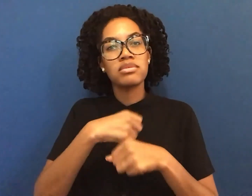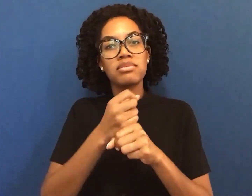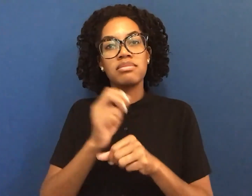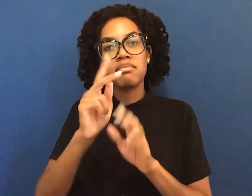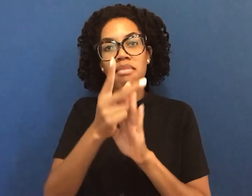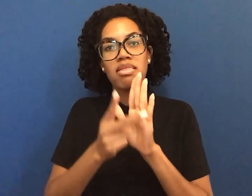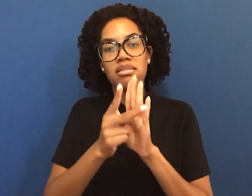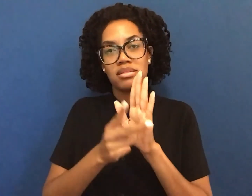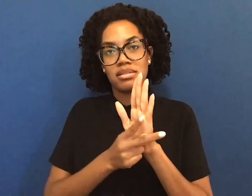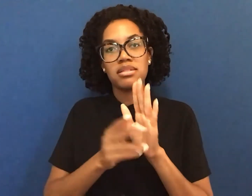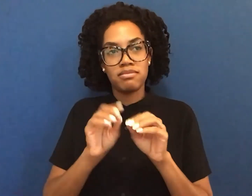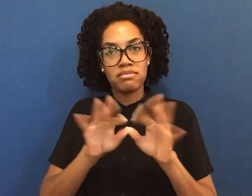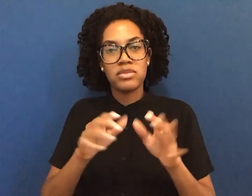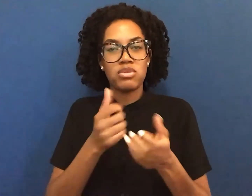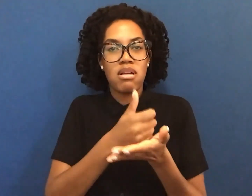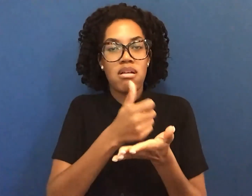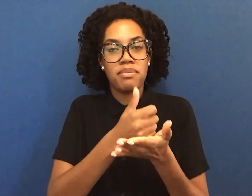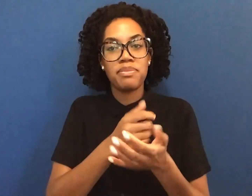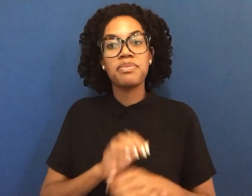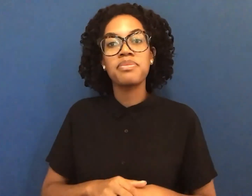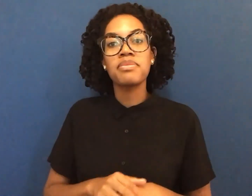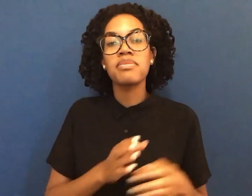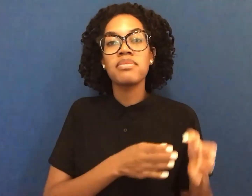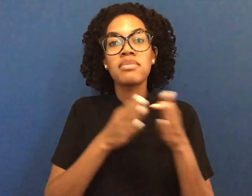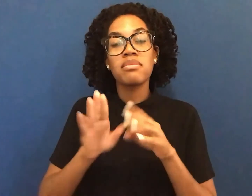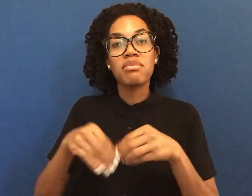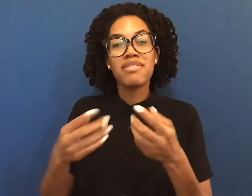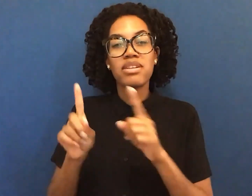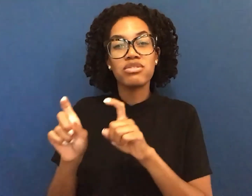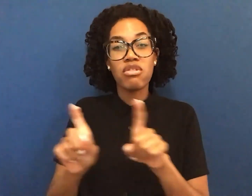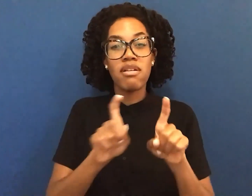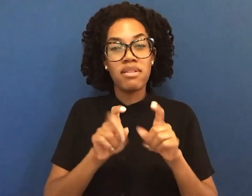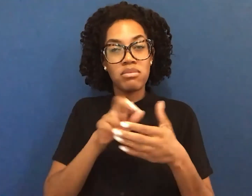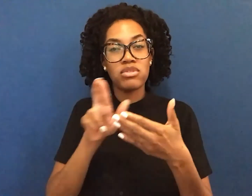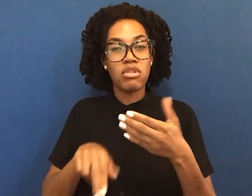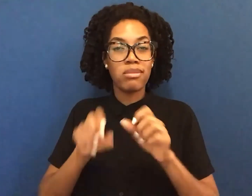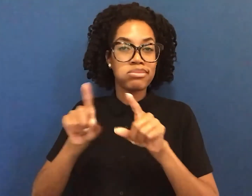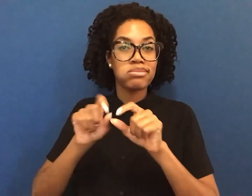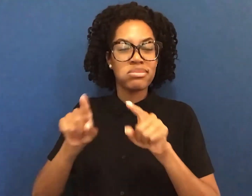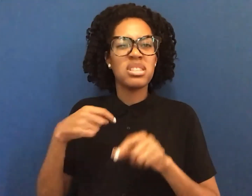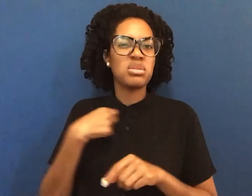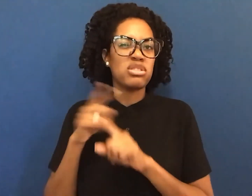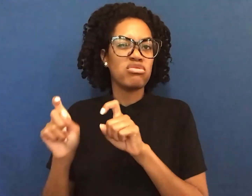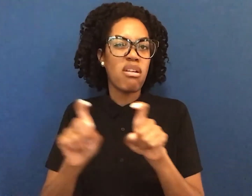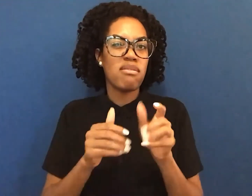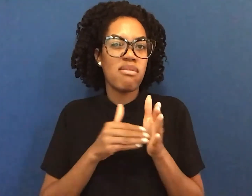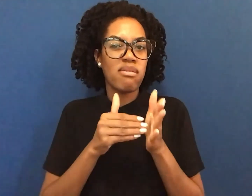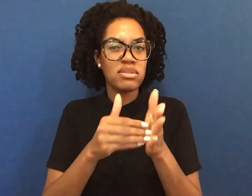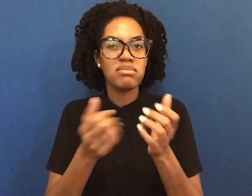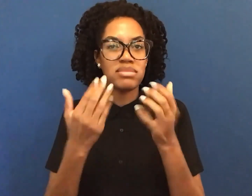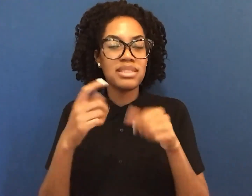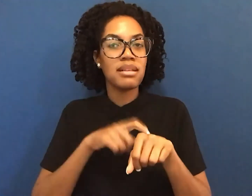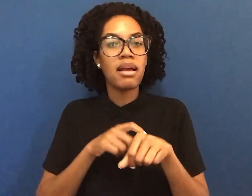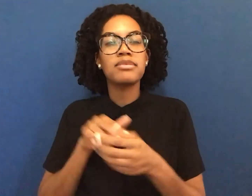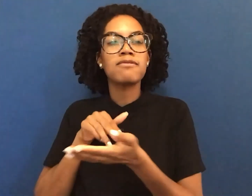NCSD Clinic Plus survey results that we've put a survey in the field multiple times to see what's going on and what folks